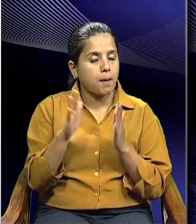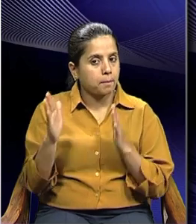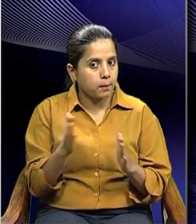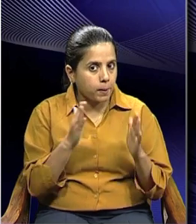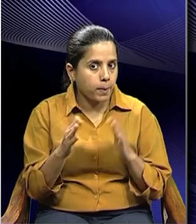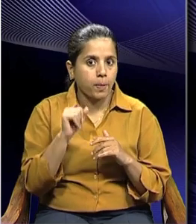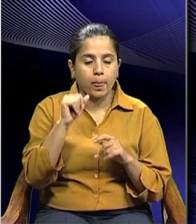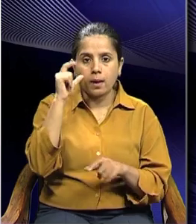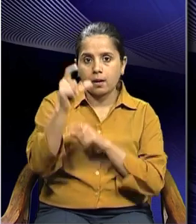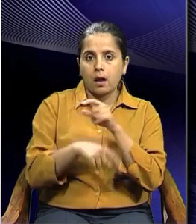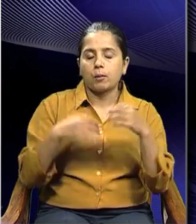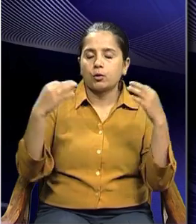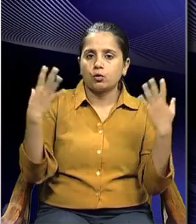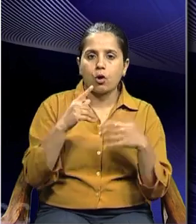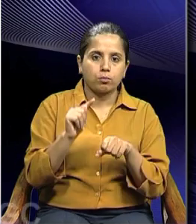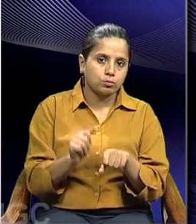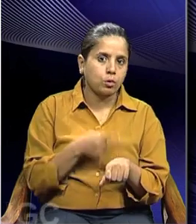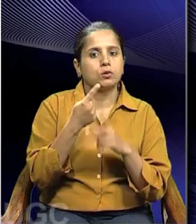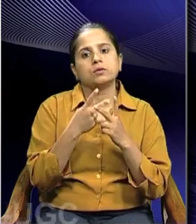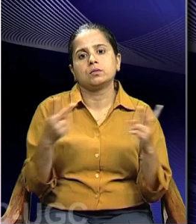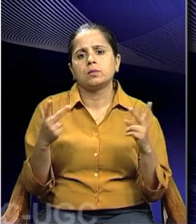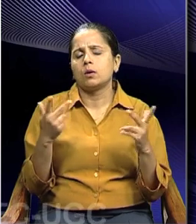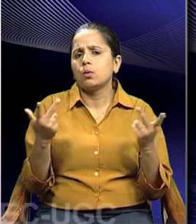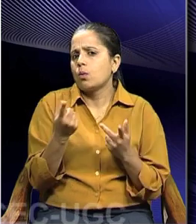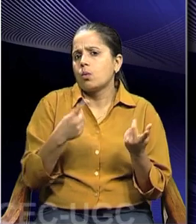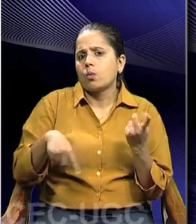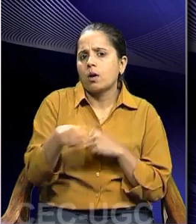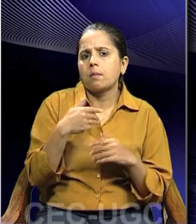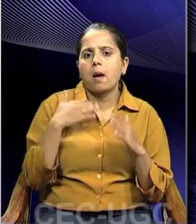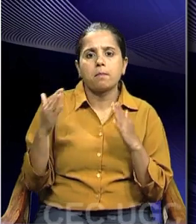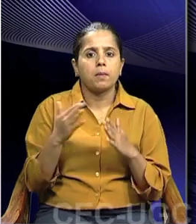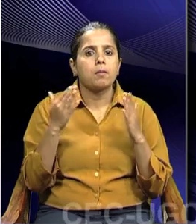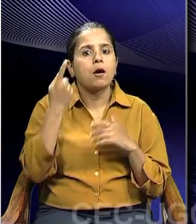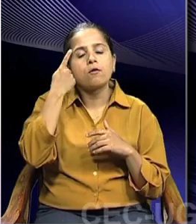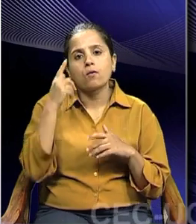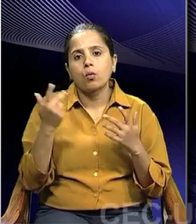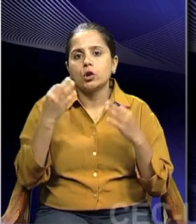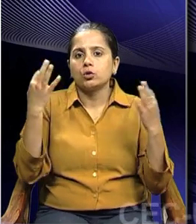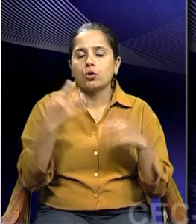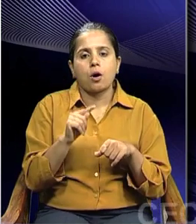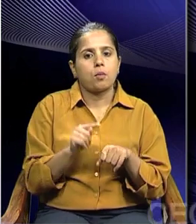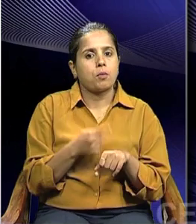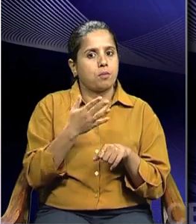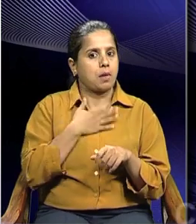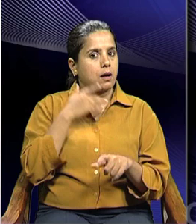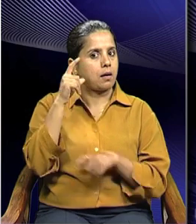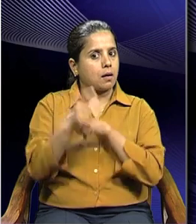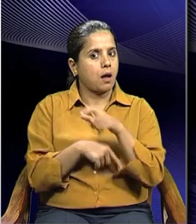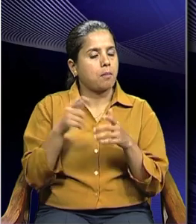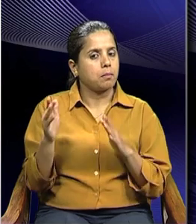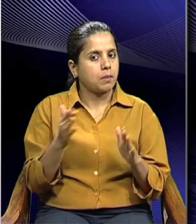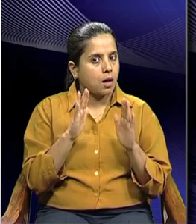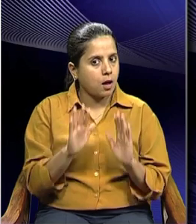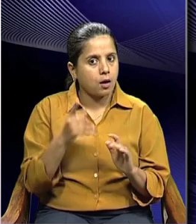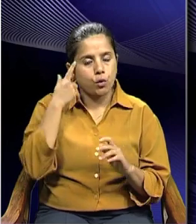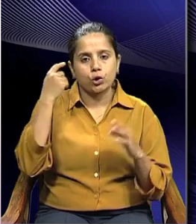your company to new opportunities. To what extent I am prepared for the new opportunities, my company is prepared for the